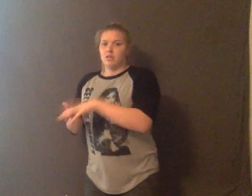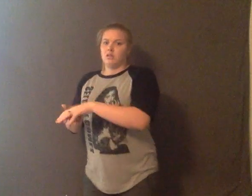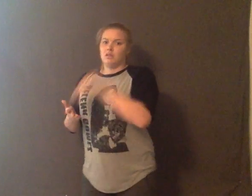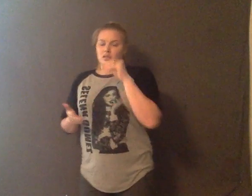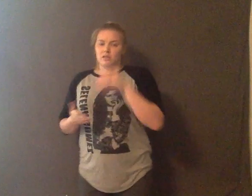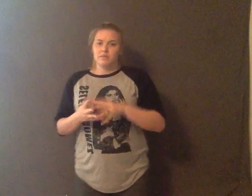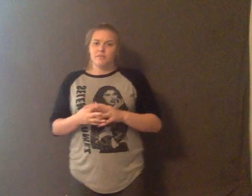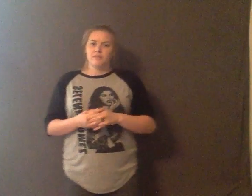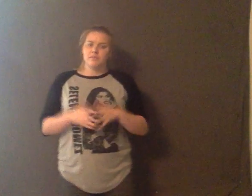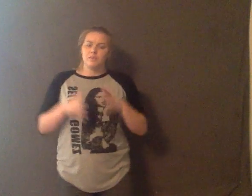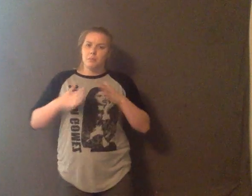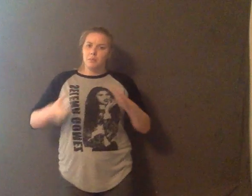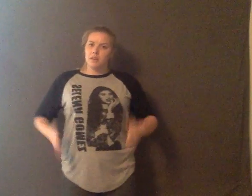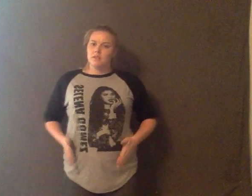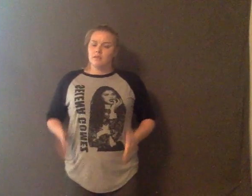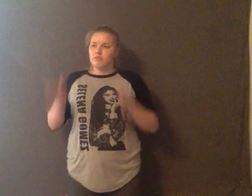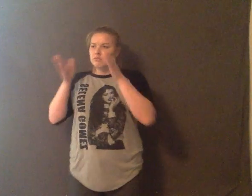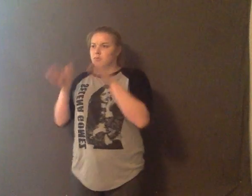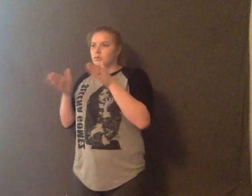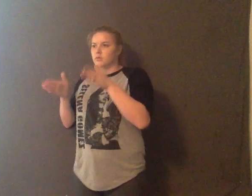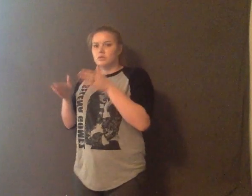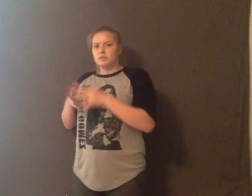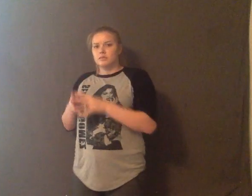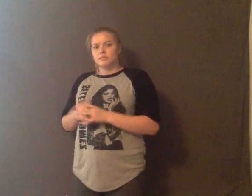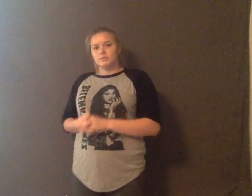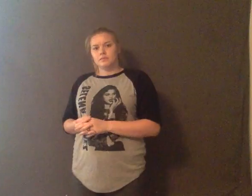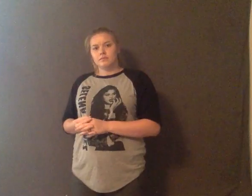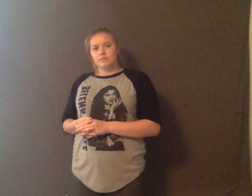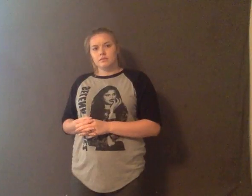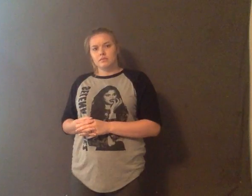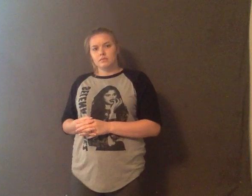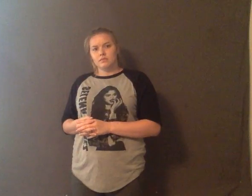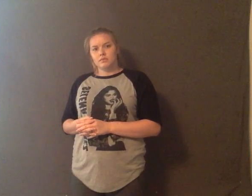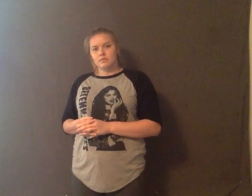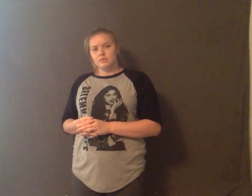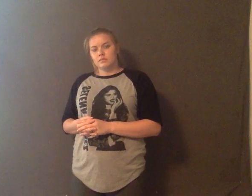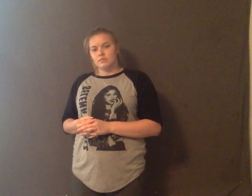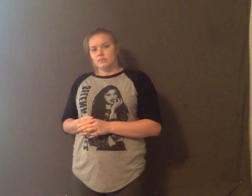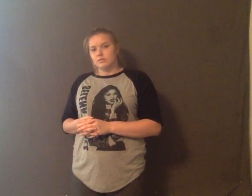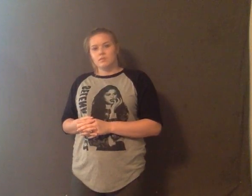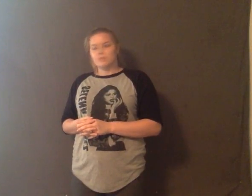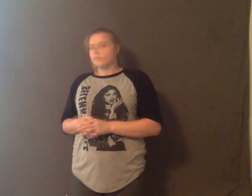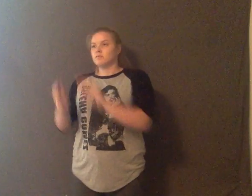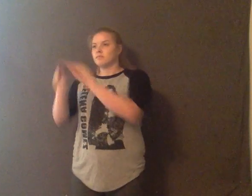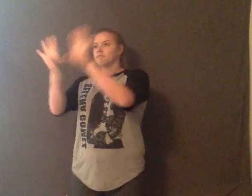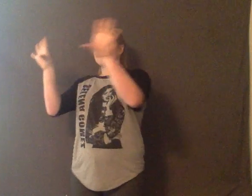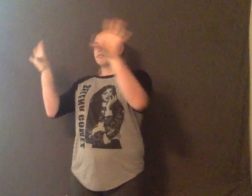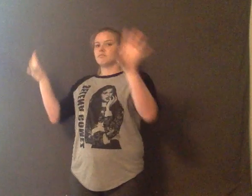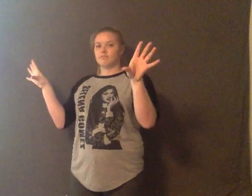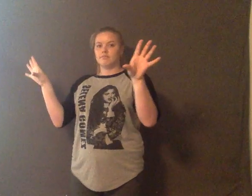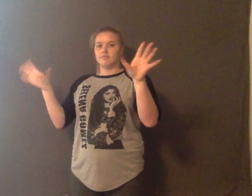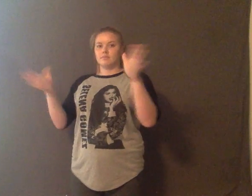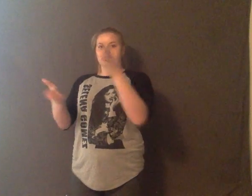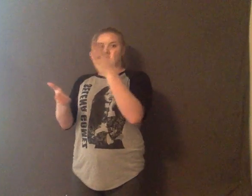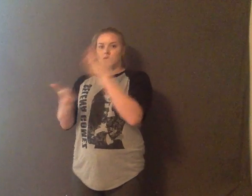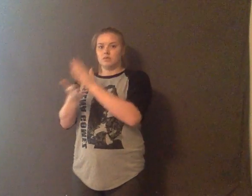would happen if we started eating a diet our body actually was designed for? The data is crystal clear that you can stop and reverse heart disease